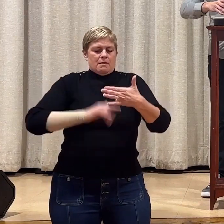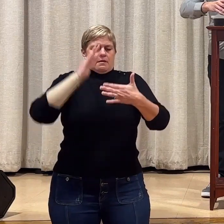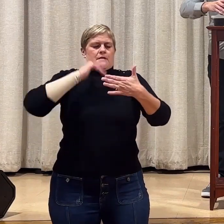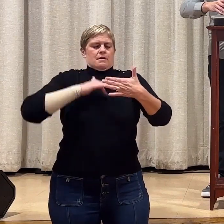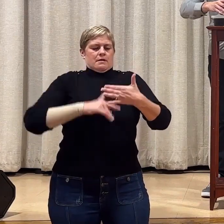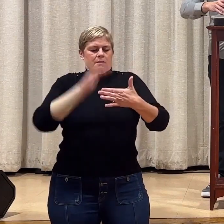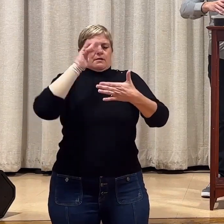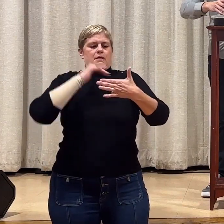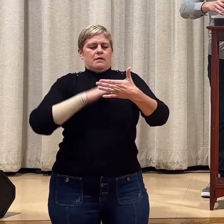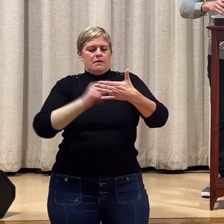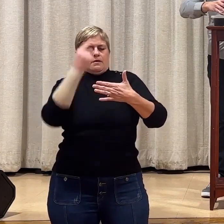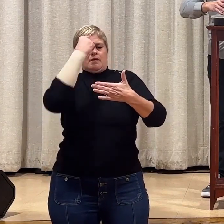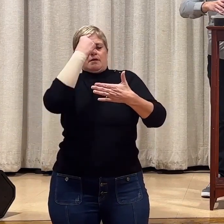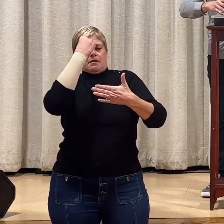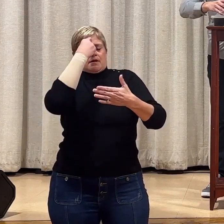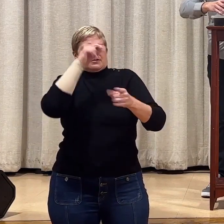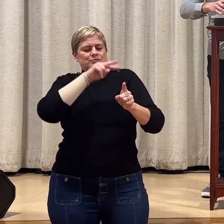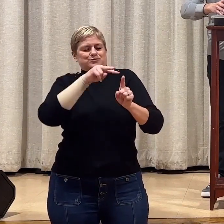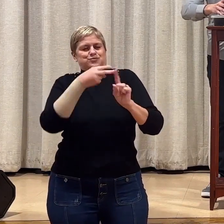We're going to have clear thoughts.